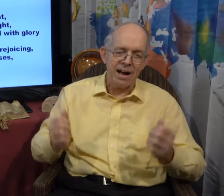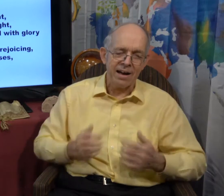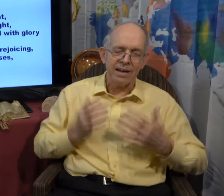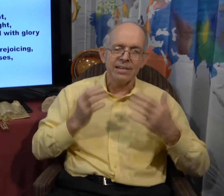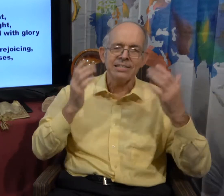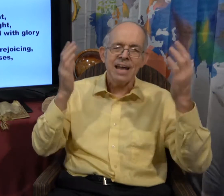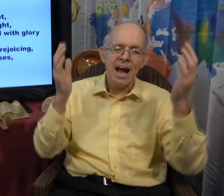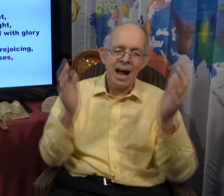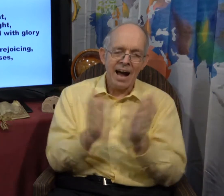divine.